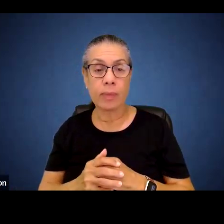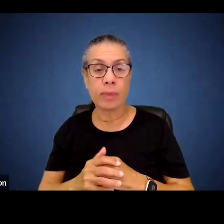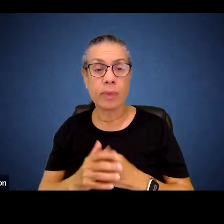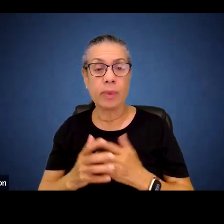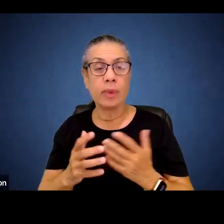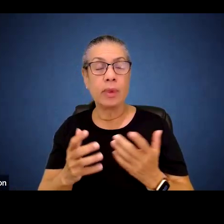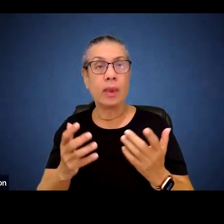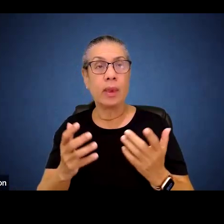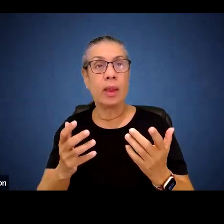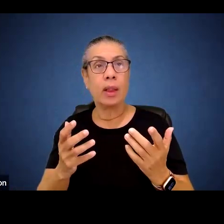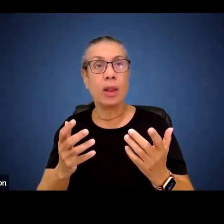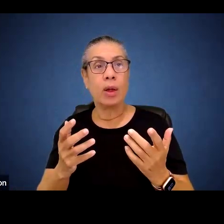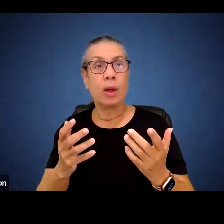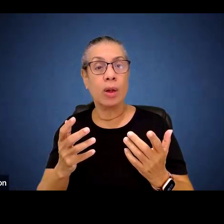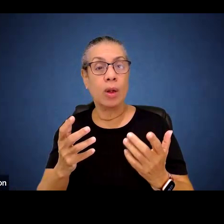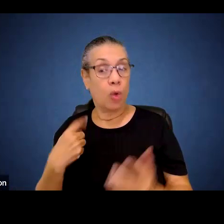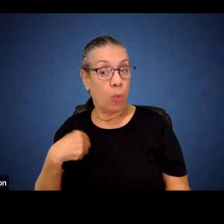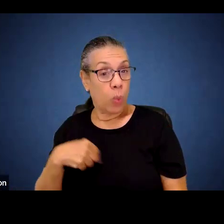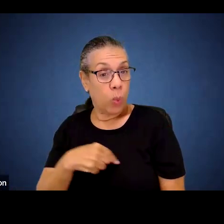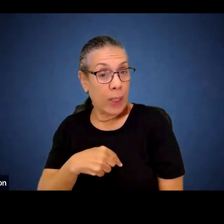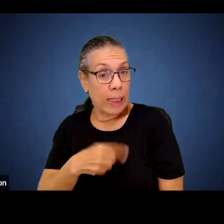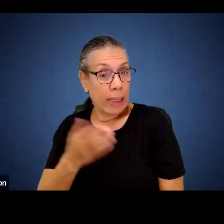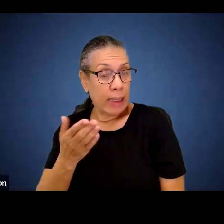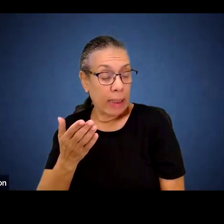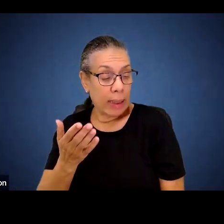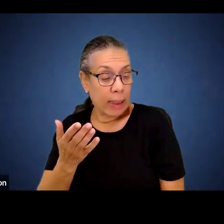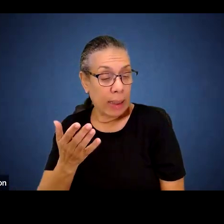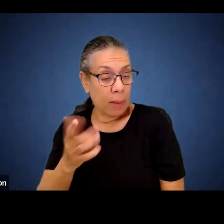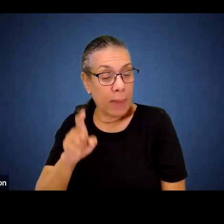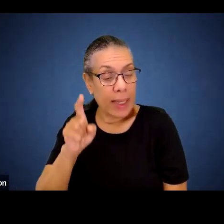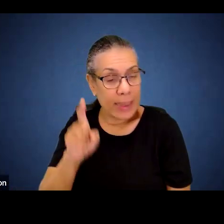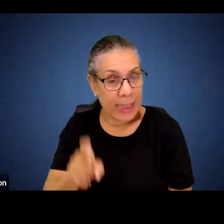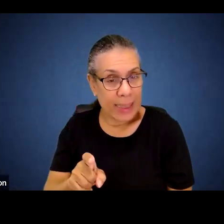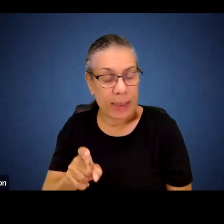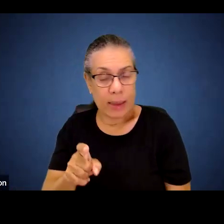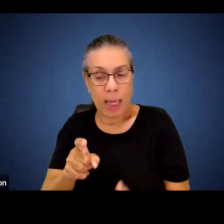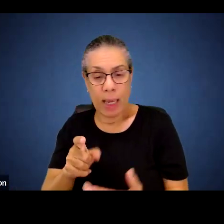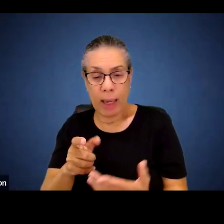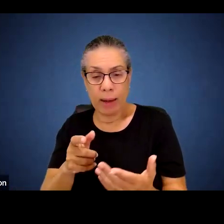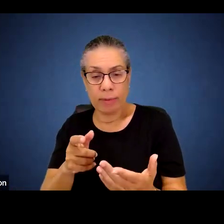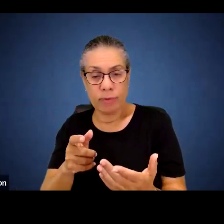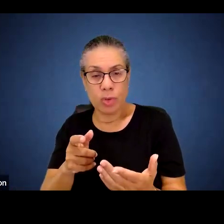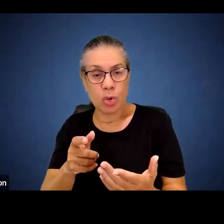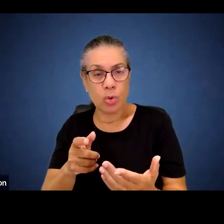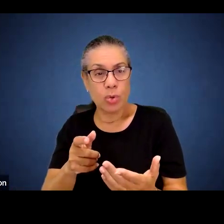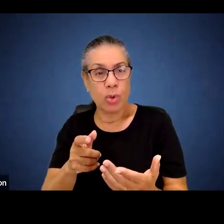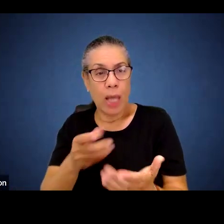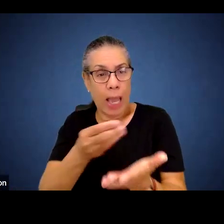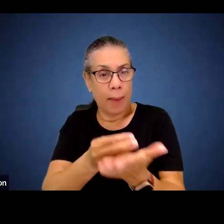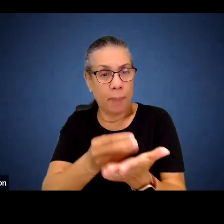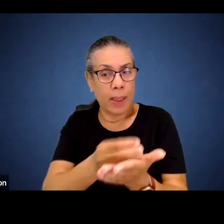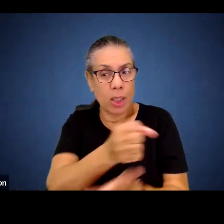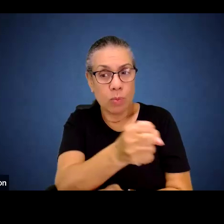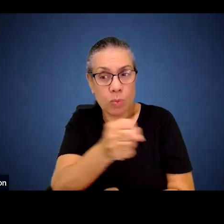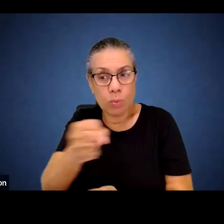that we may need to reallocate funding. That is